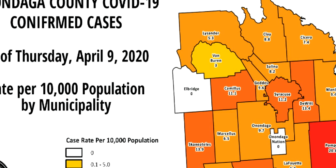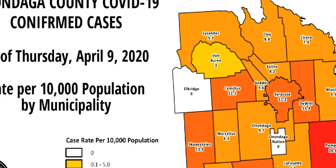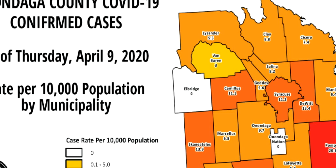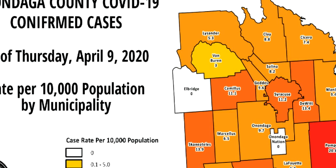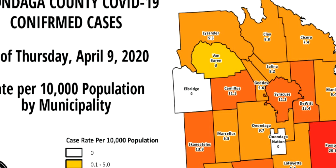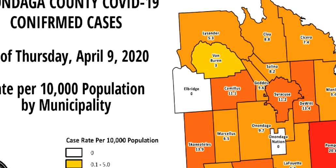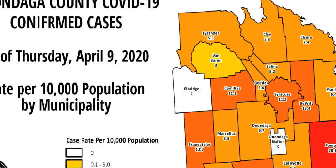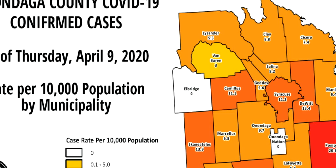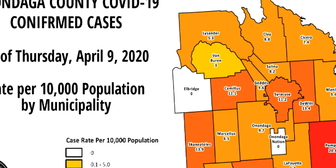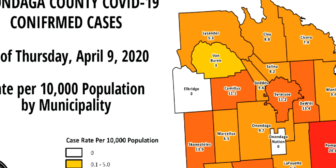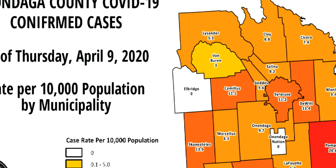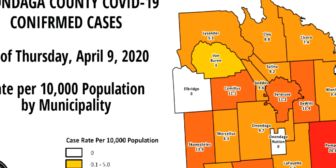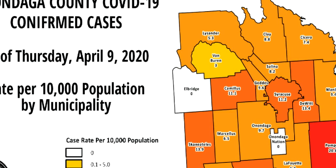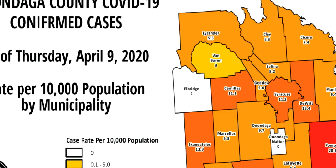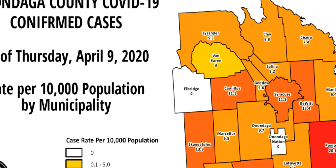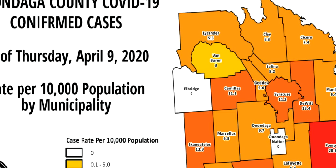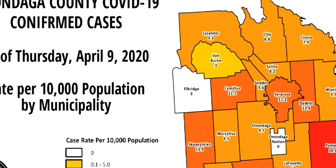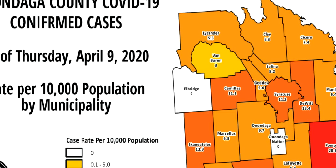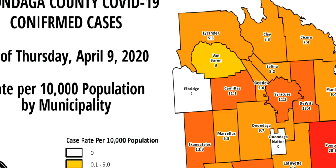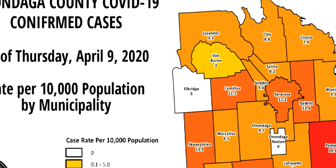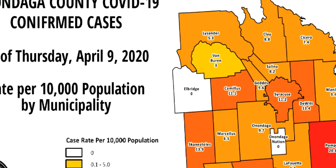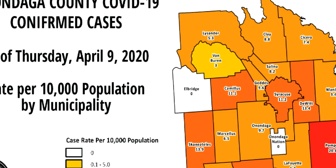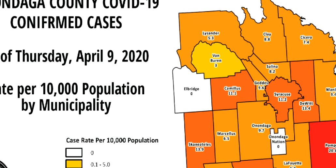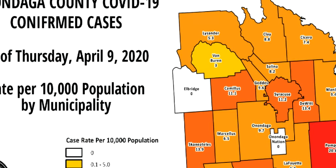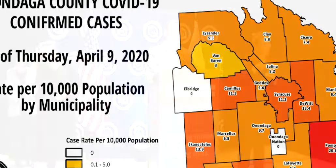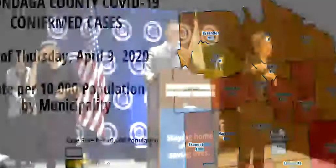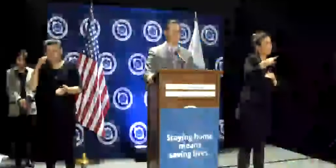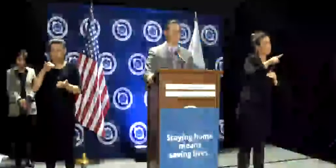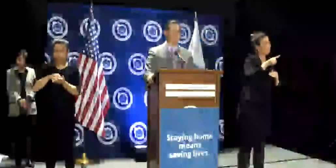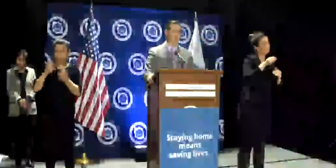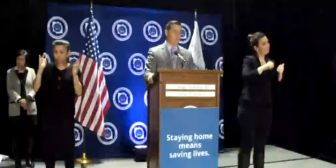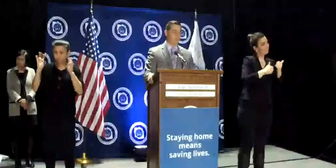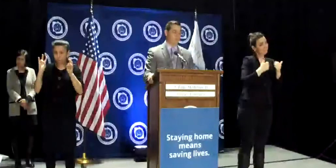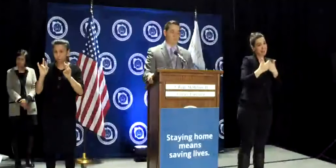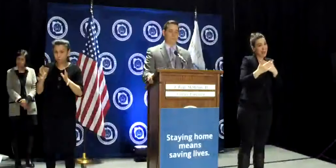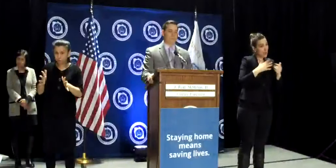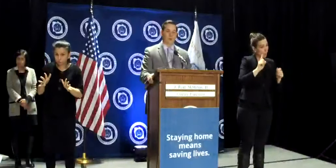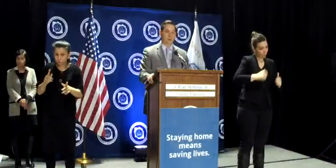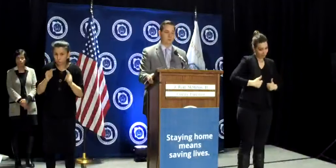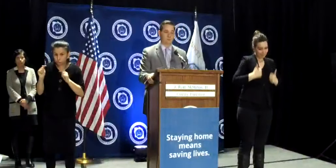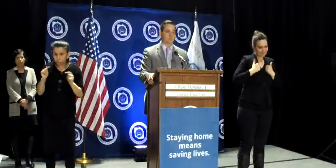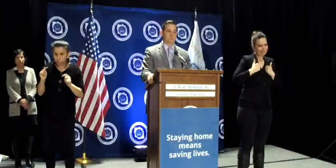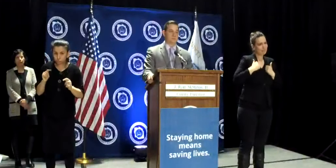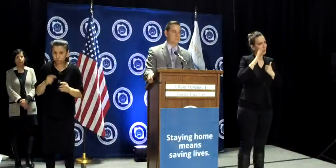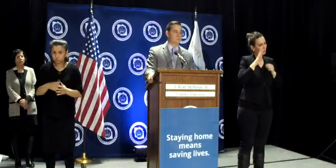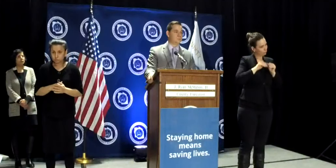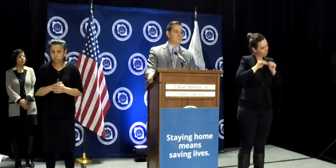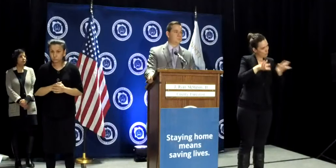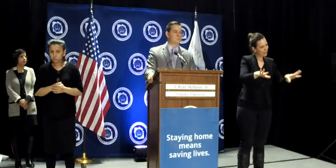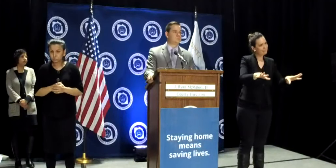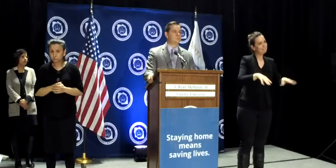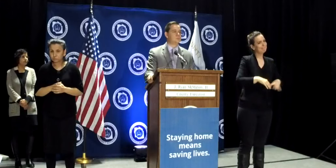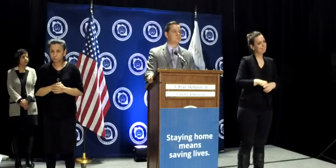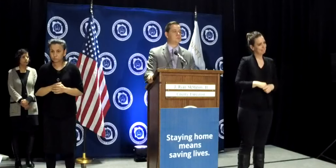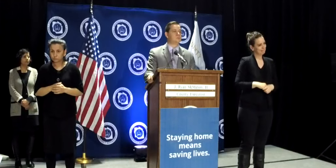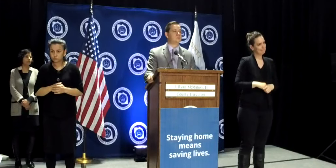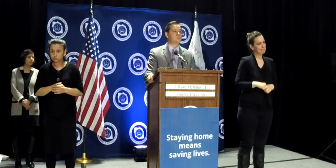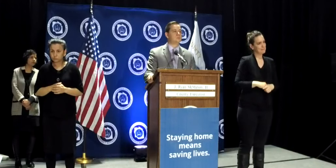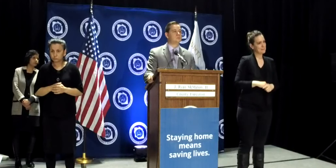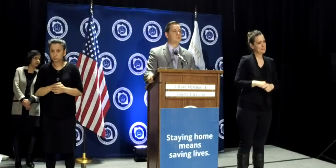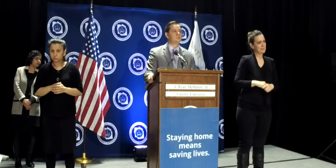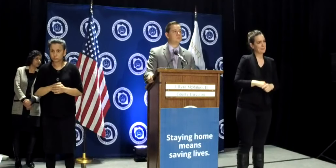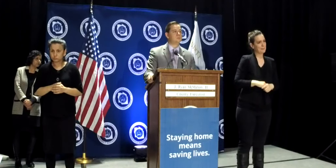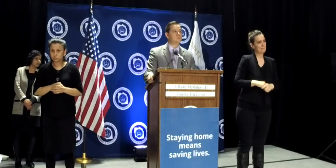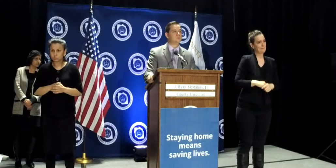it's everywhere. Have you had enough time to explore a story for the town of Manlius? No. Shifting a little bit, can you provide any